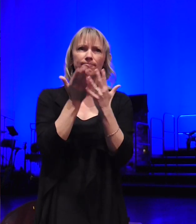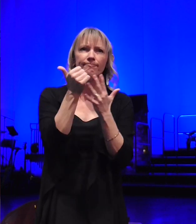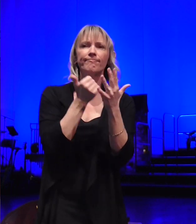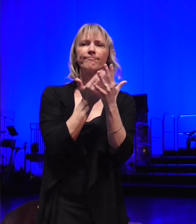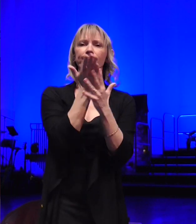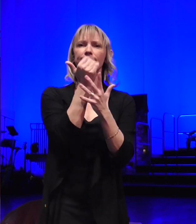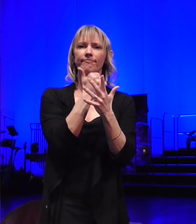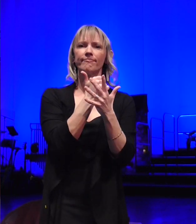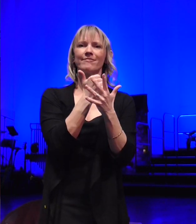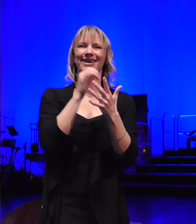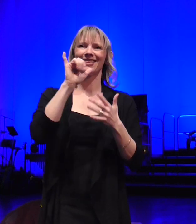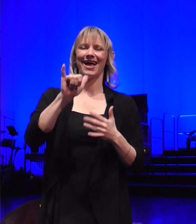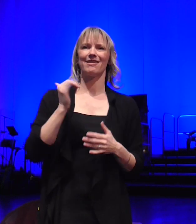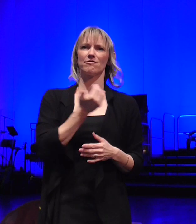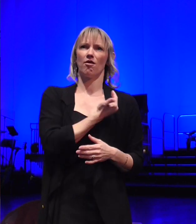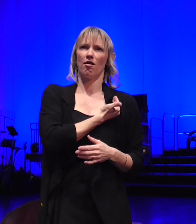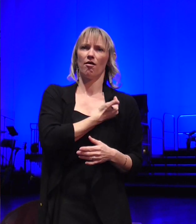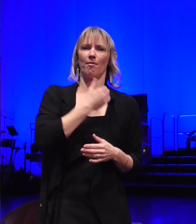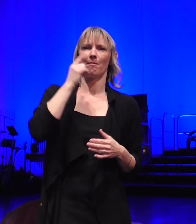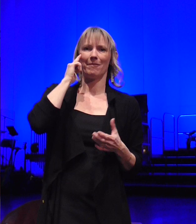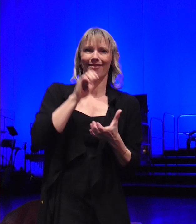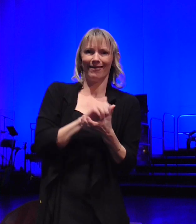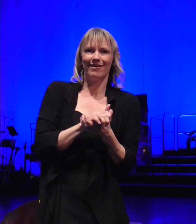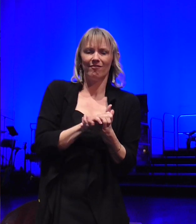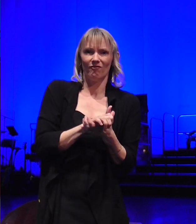we believe in.